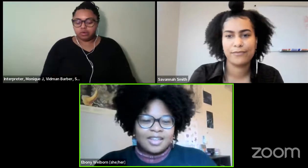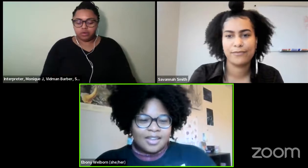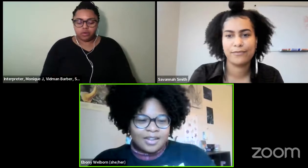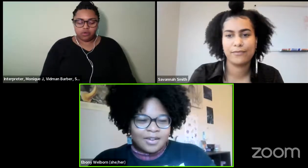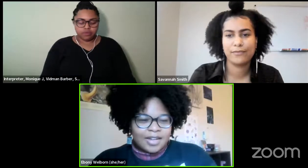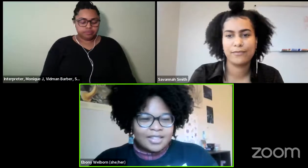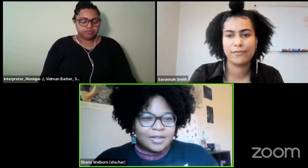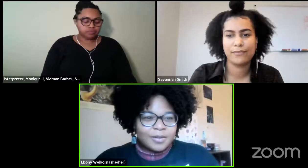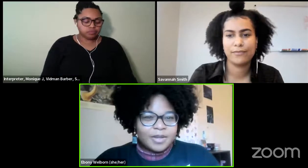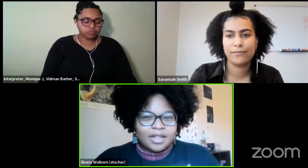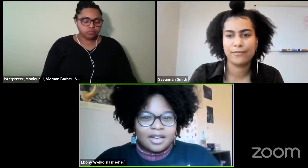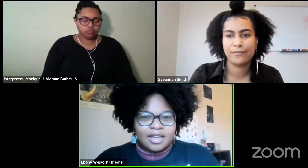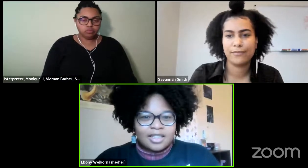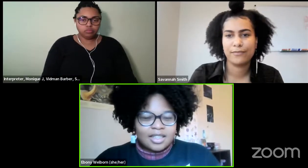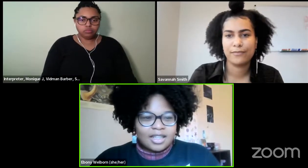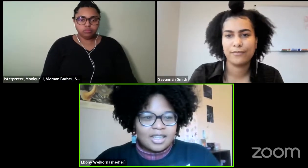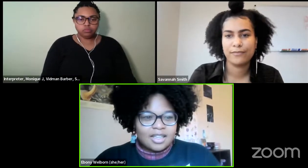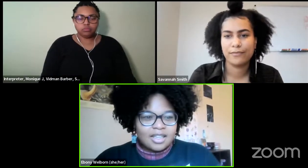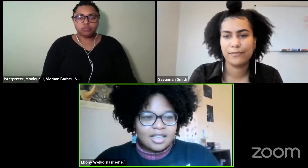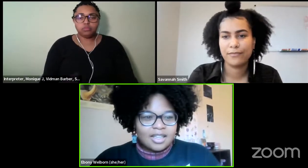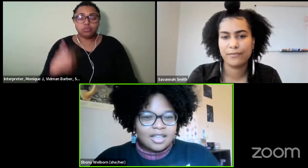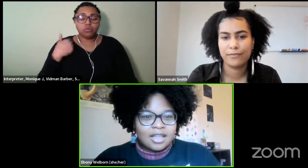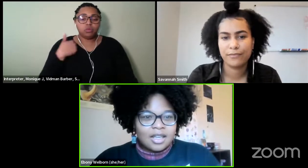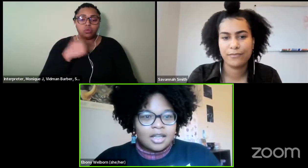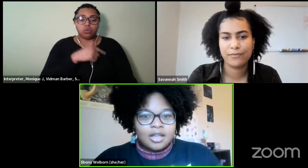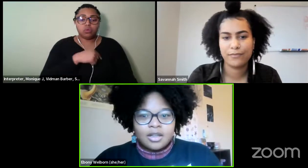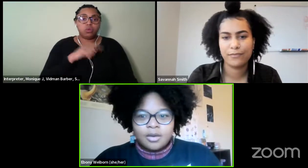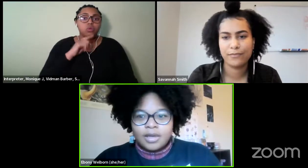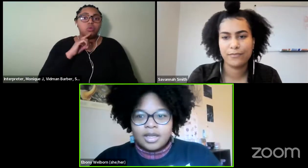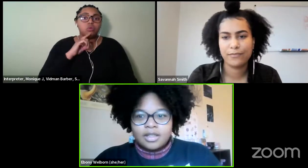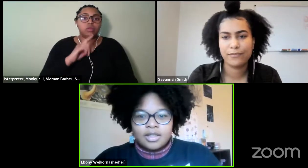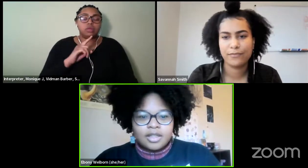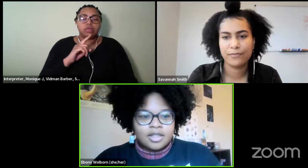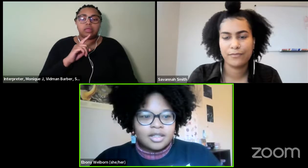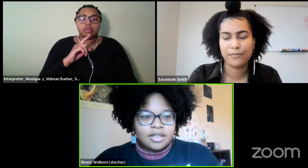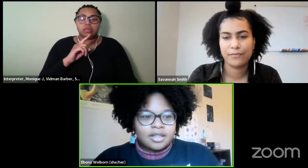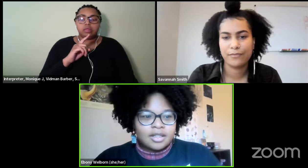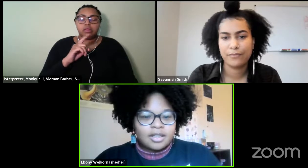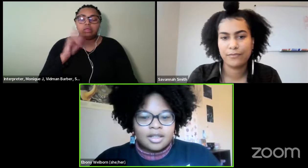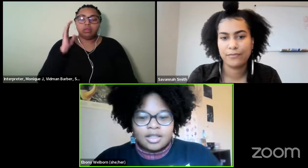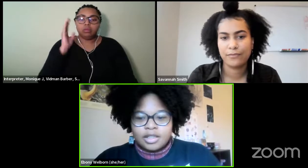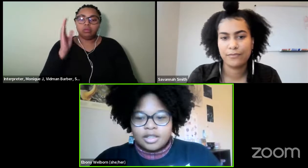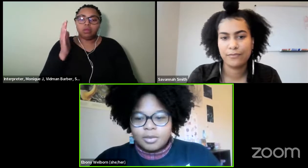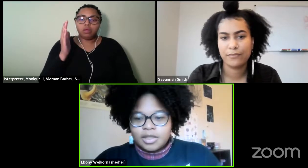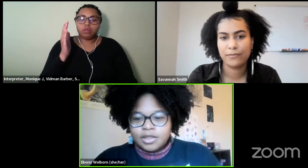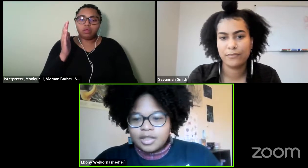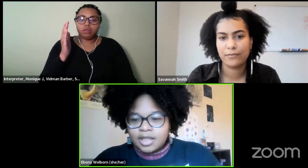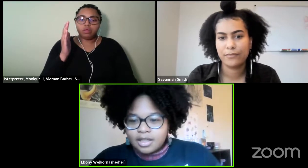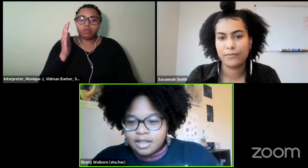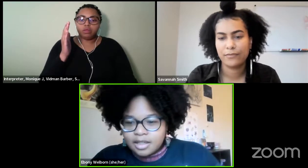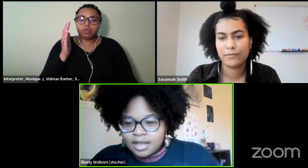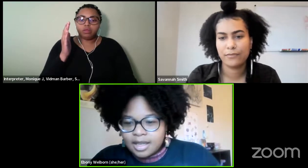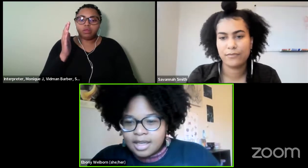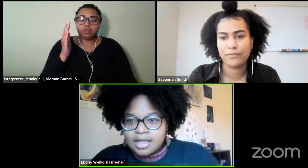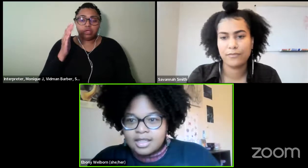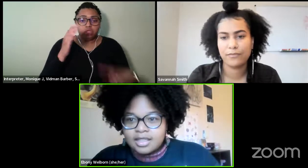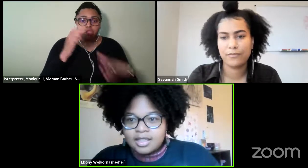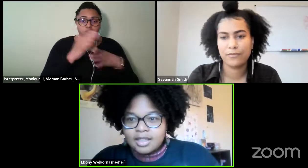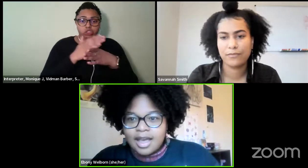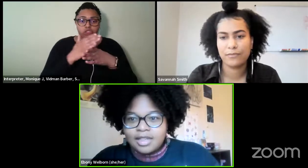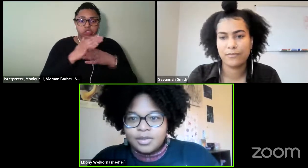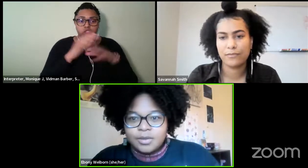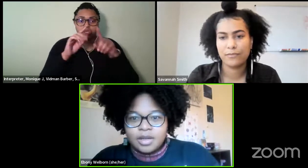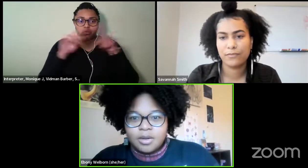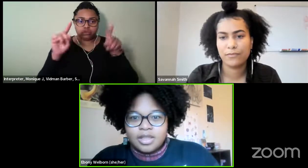Okay. All right, so we are actually going to share a little bit of screen